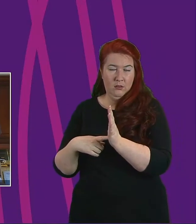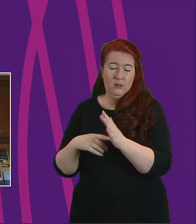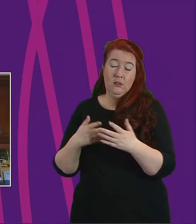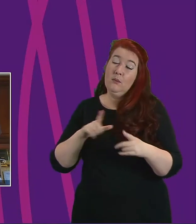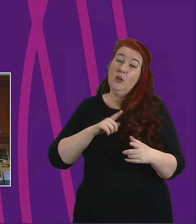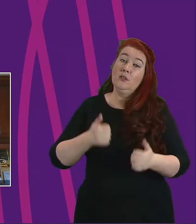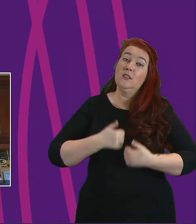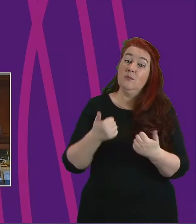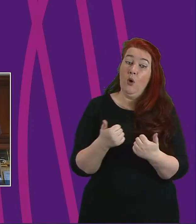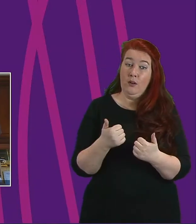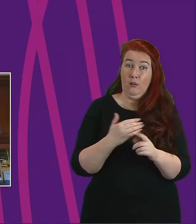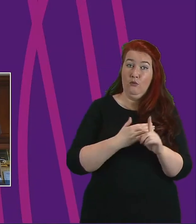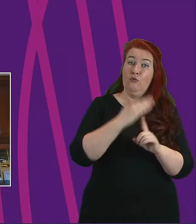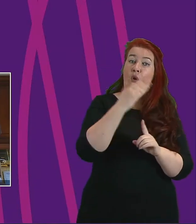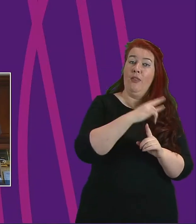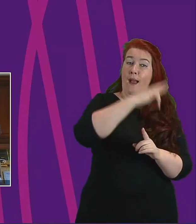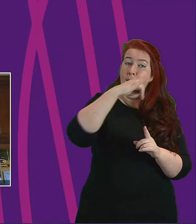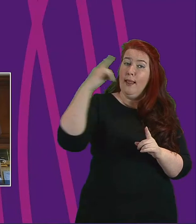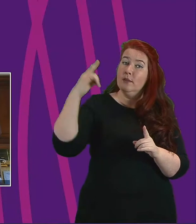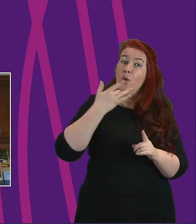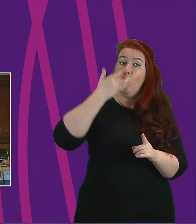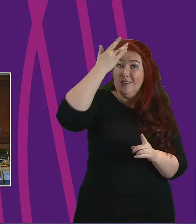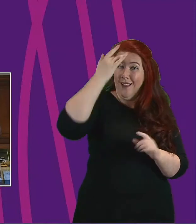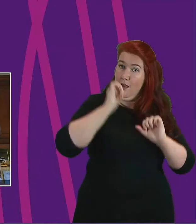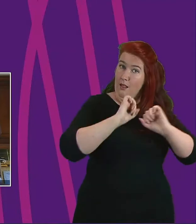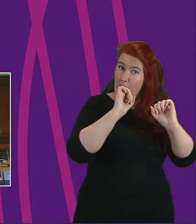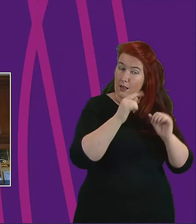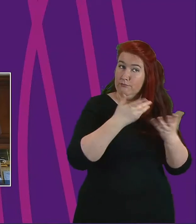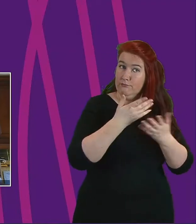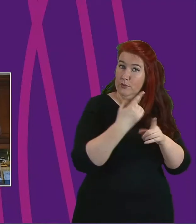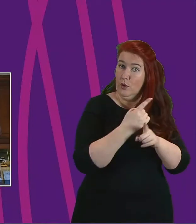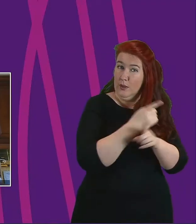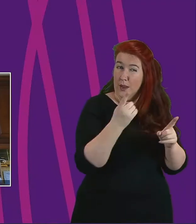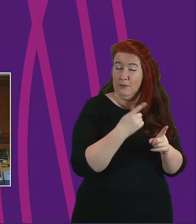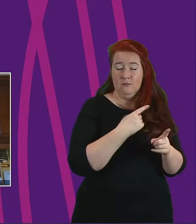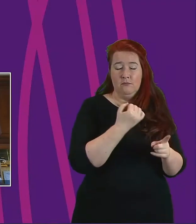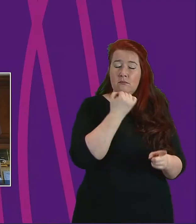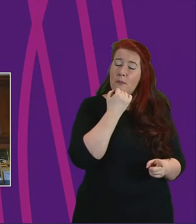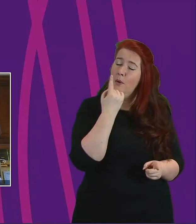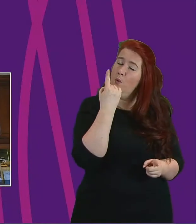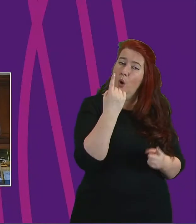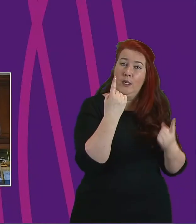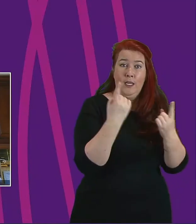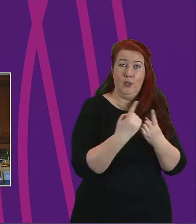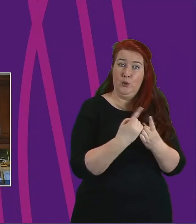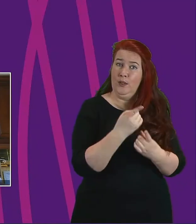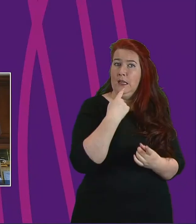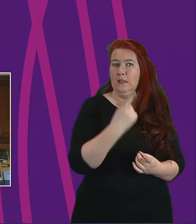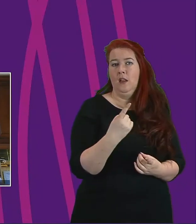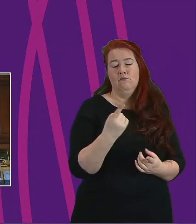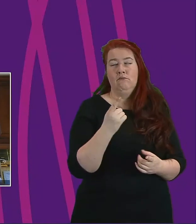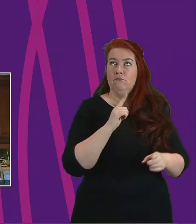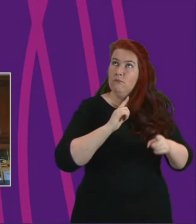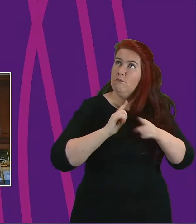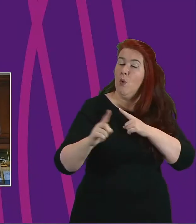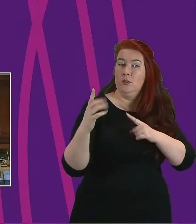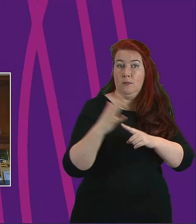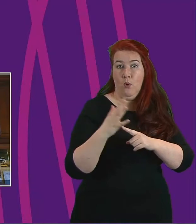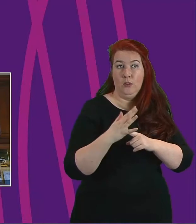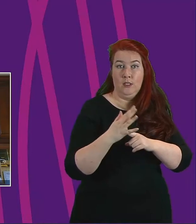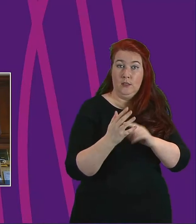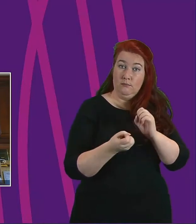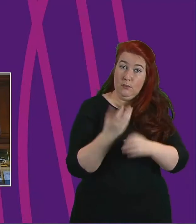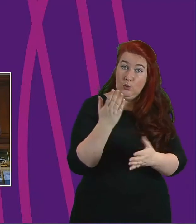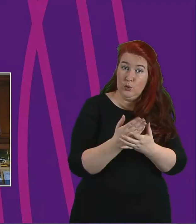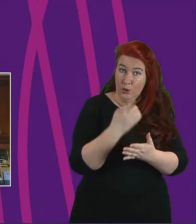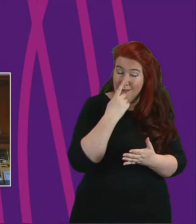North Highland hoteliers, and the single issue which they said was most important to enable their